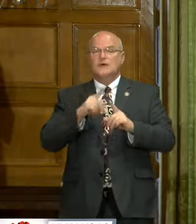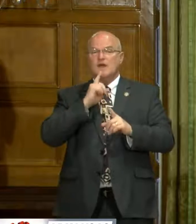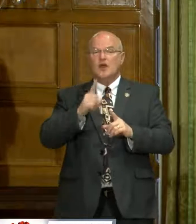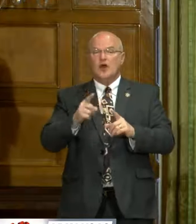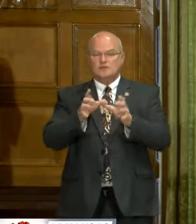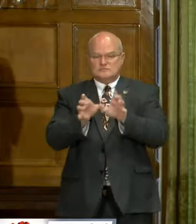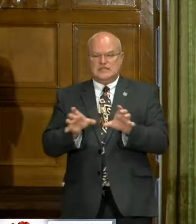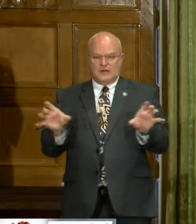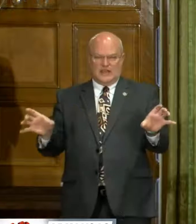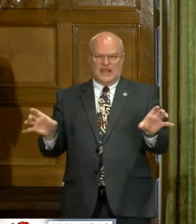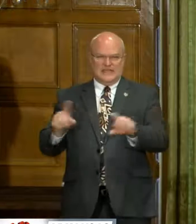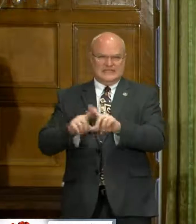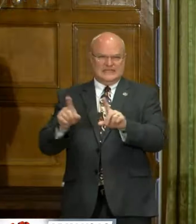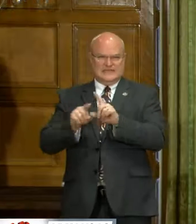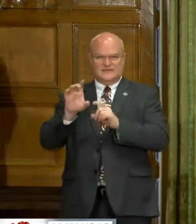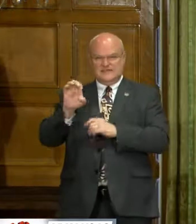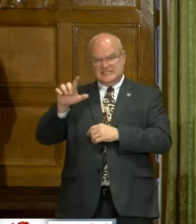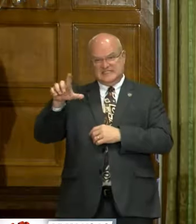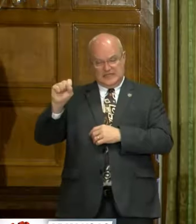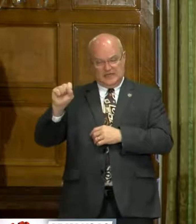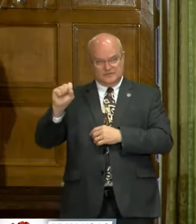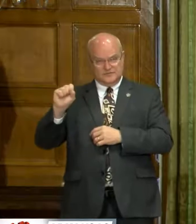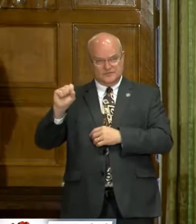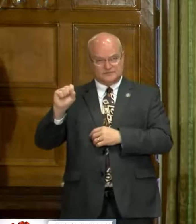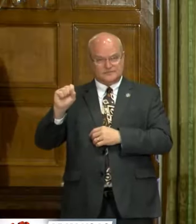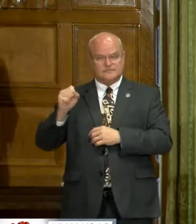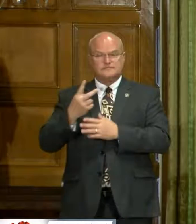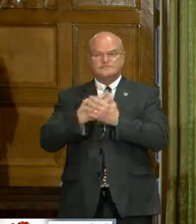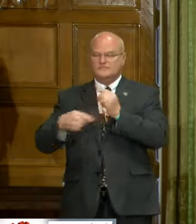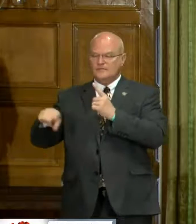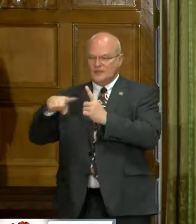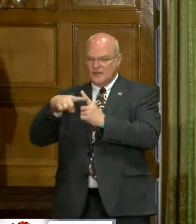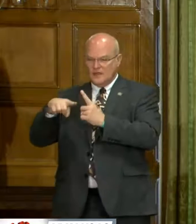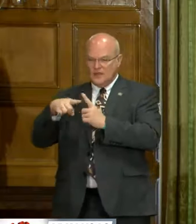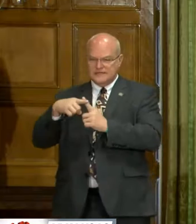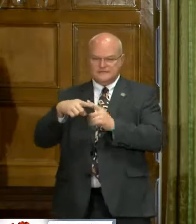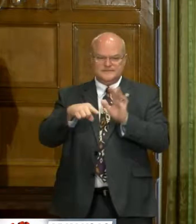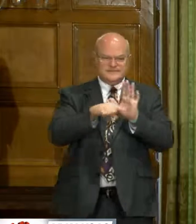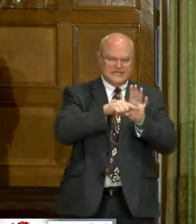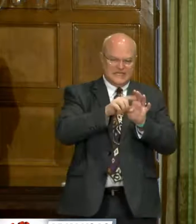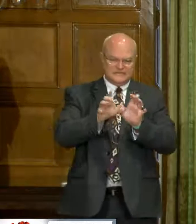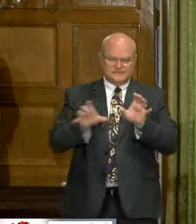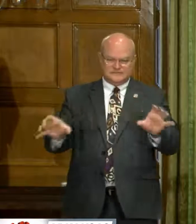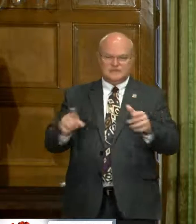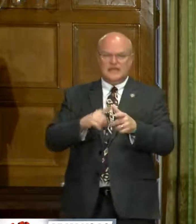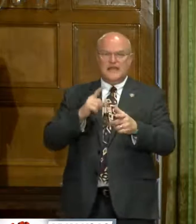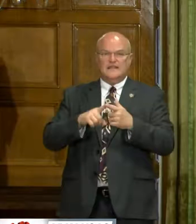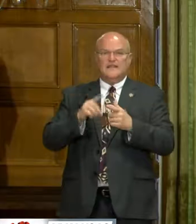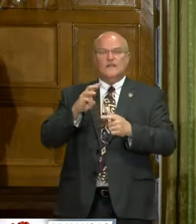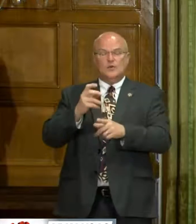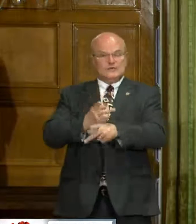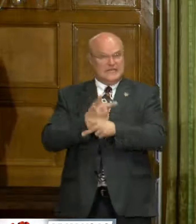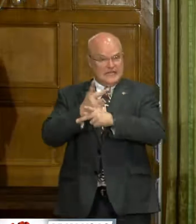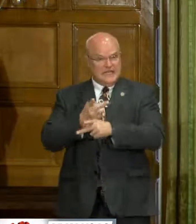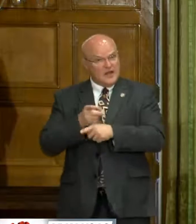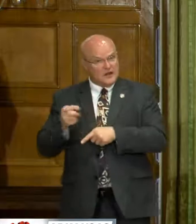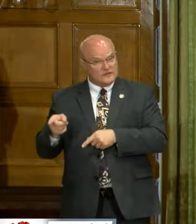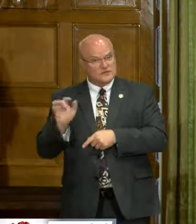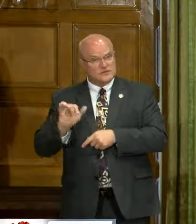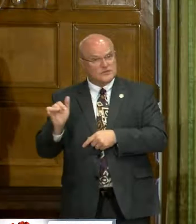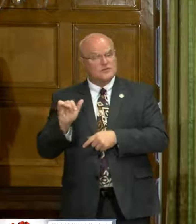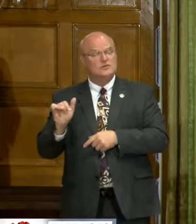But they are segregated in different cells, both positive and negative, and then they're well taken care